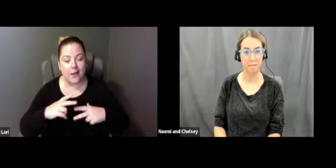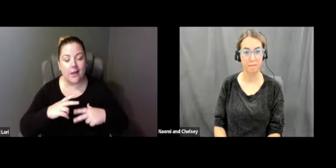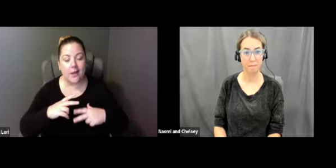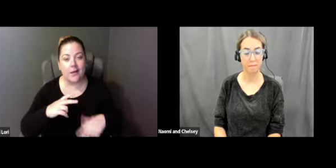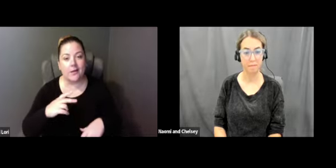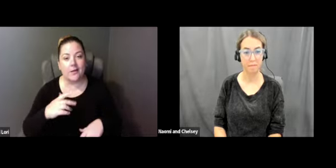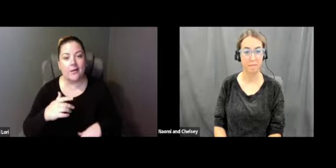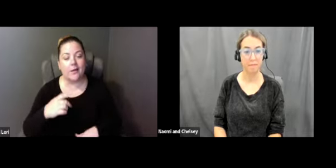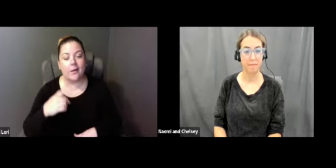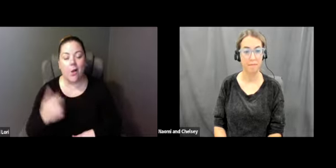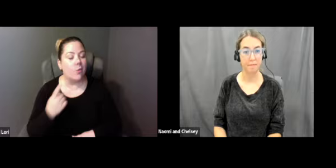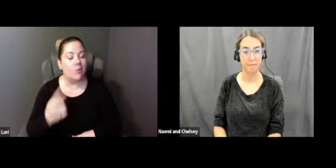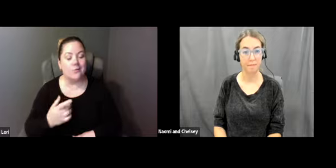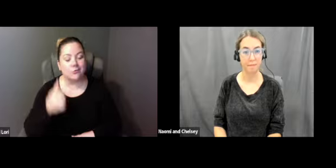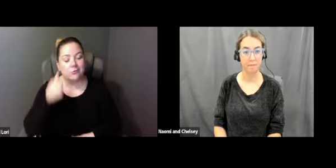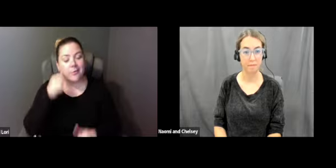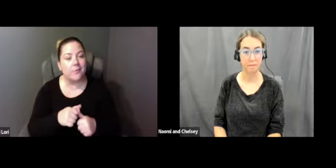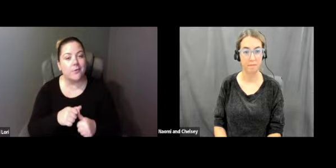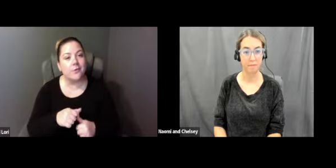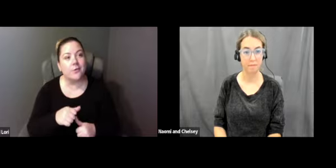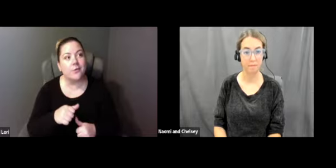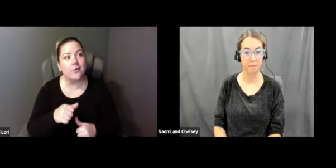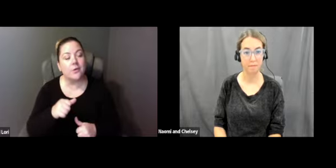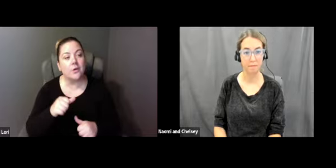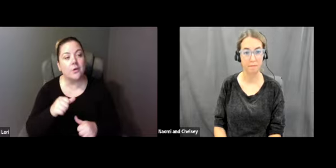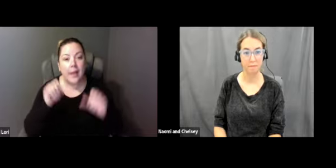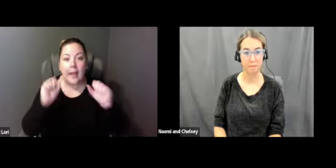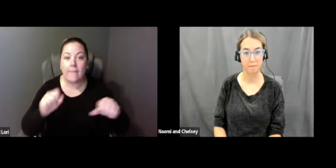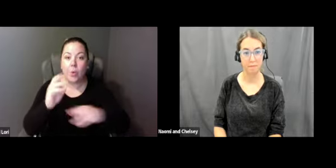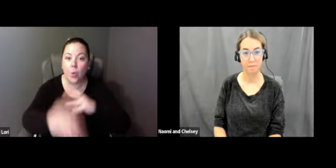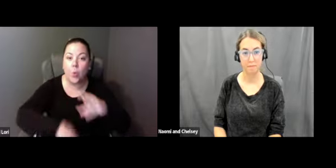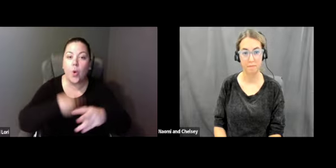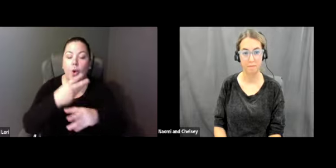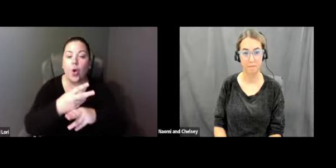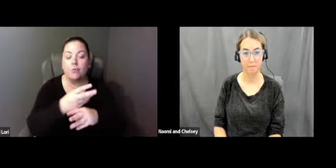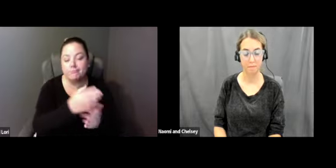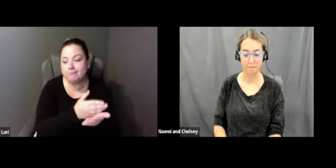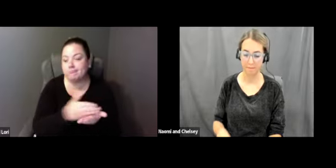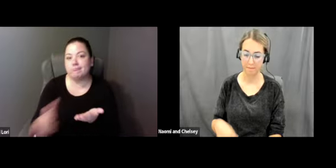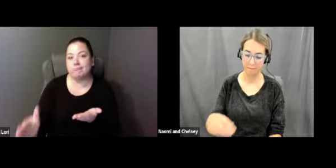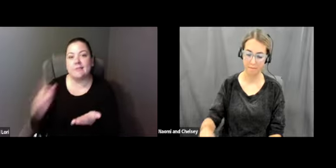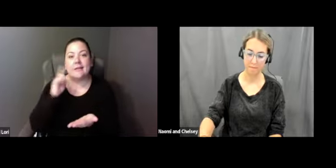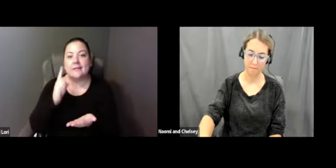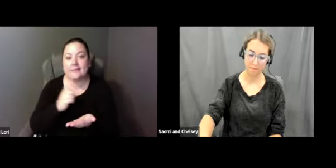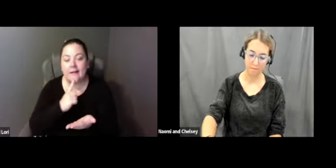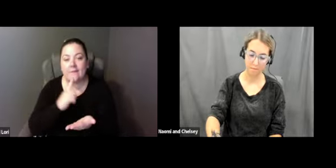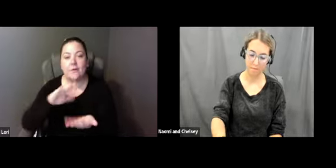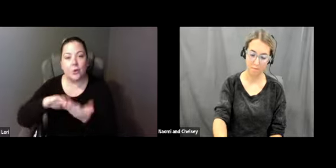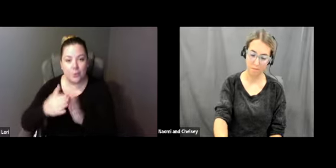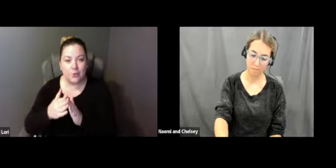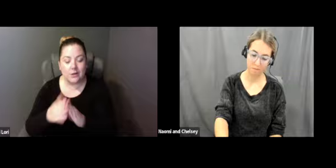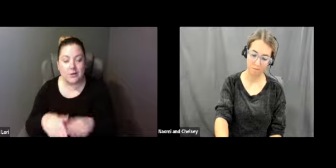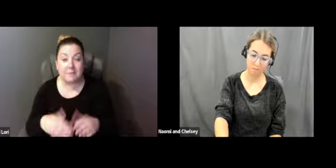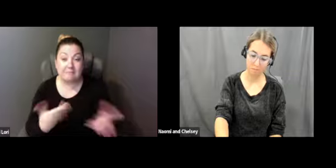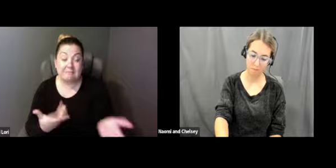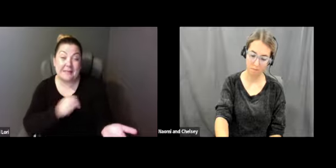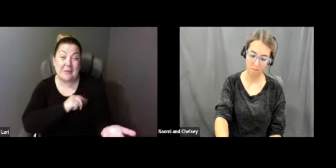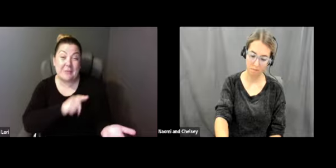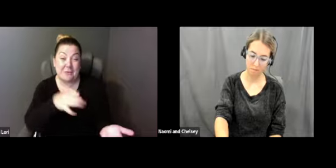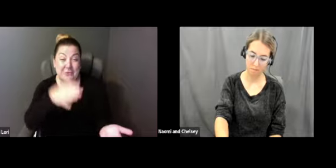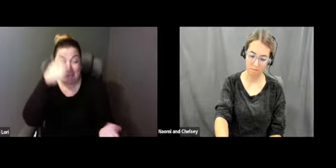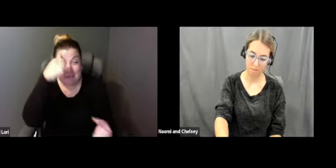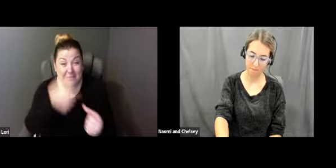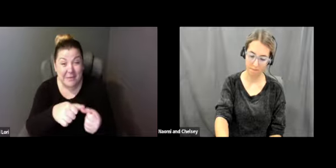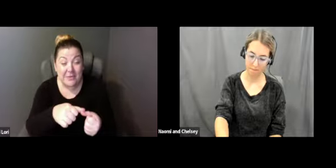able bodies are perceived by their communities. I know, and I don't know if you remember, Naomi, but at Halloween time